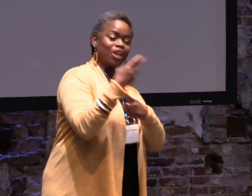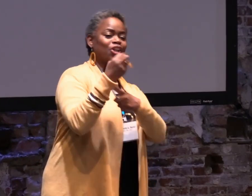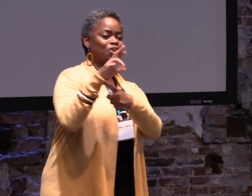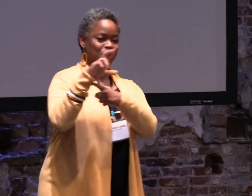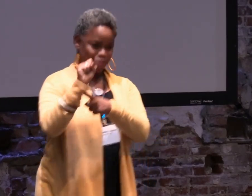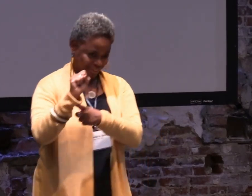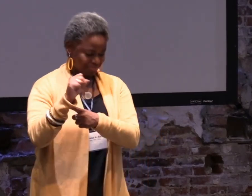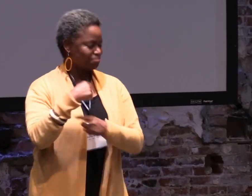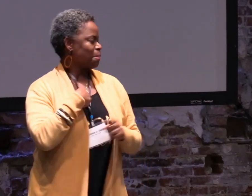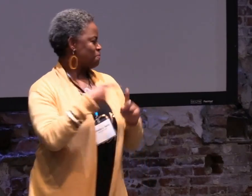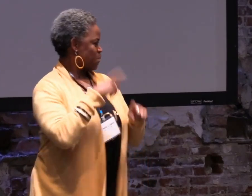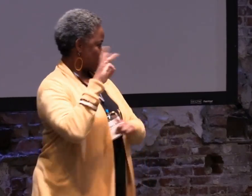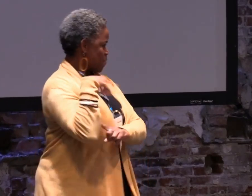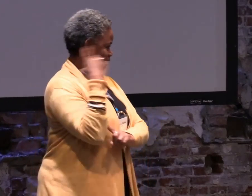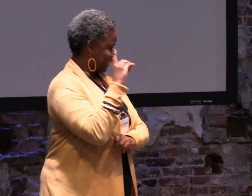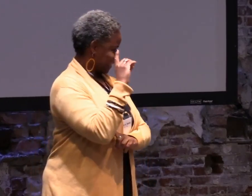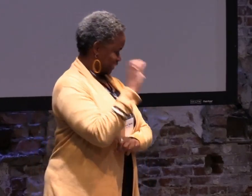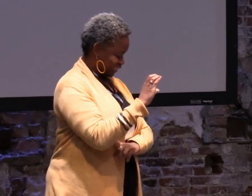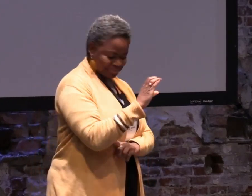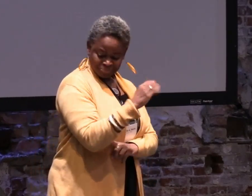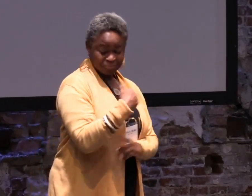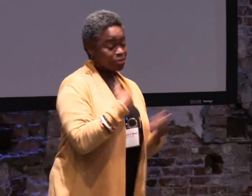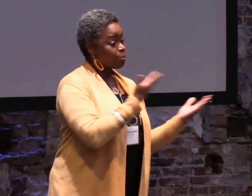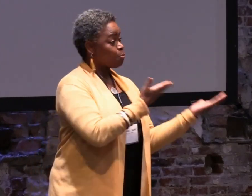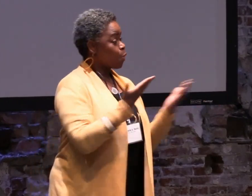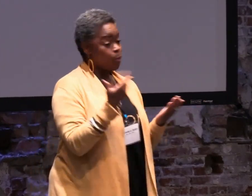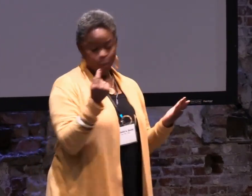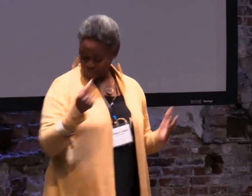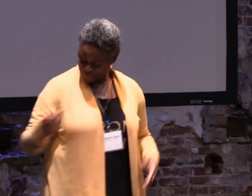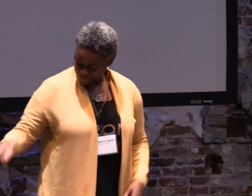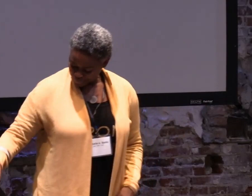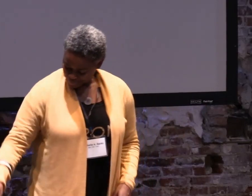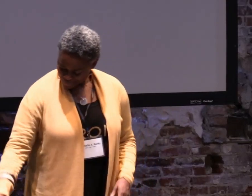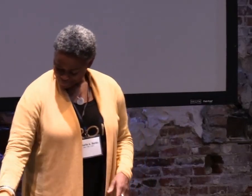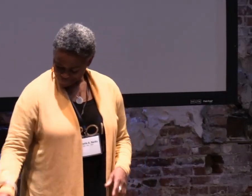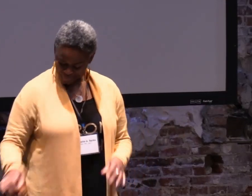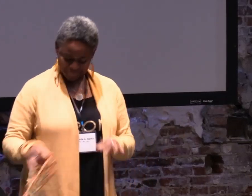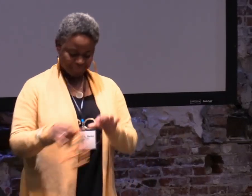My pronouns are she, her, hers. I'm from DC, and I've brought with me